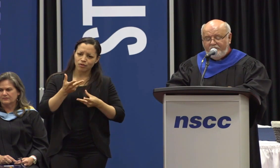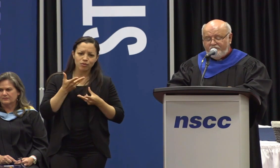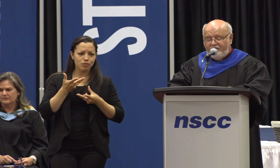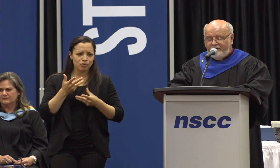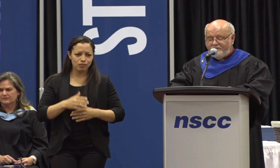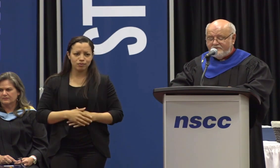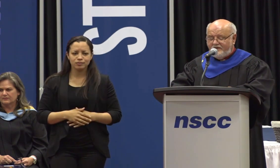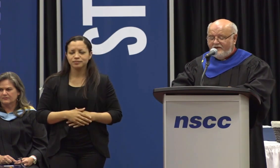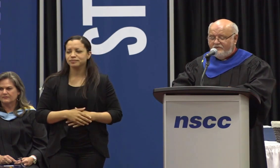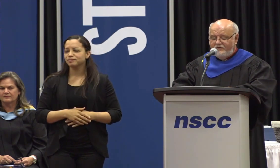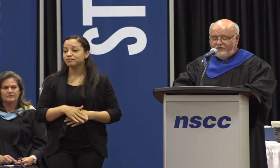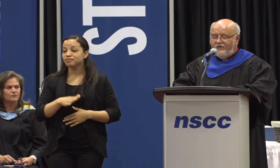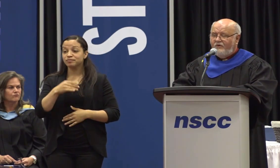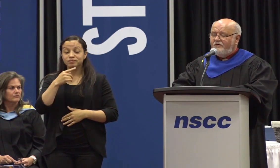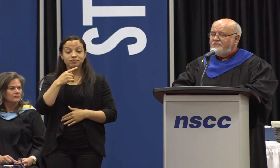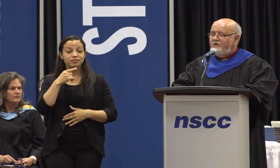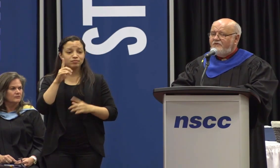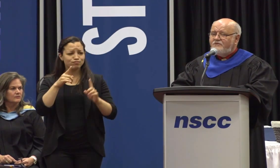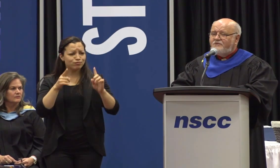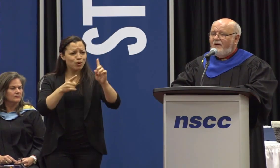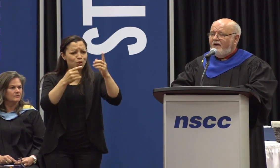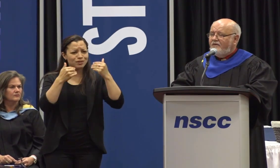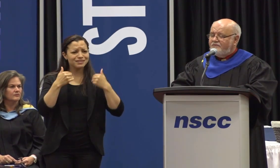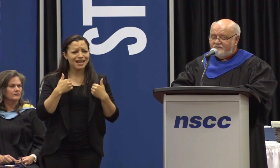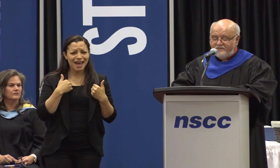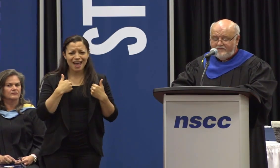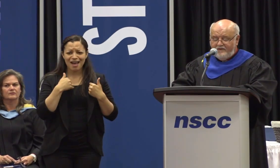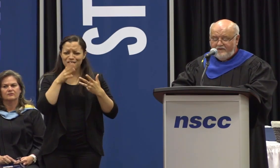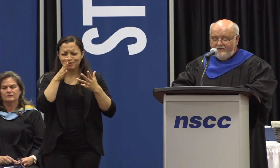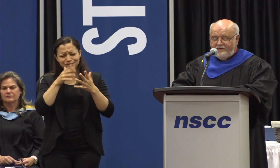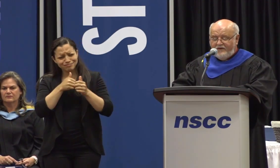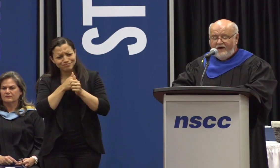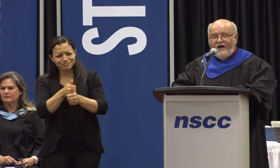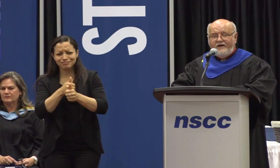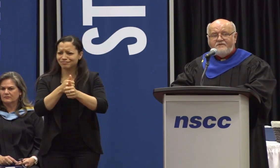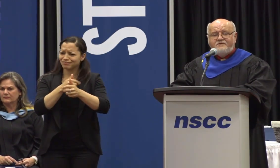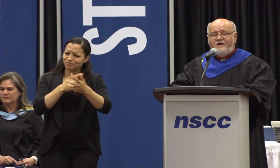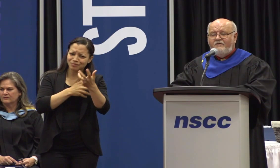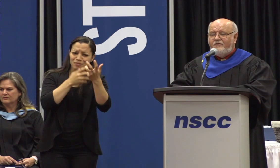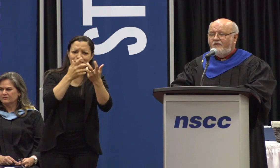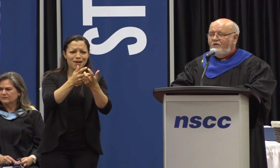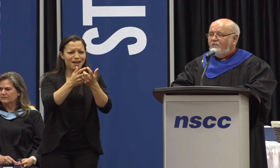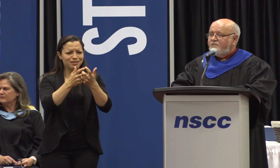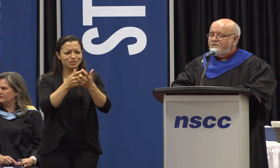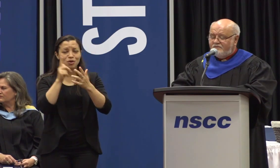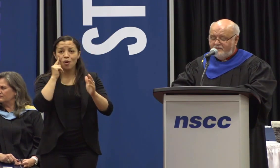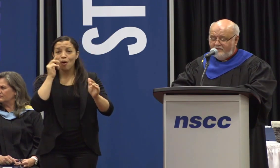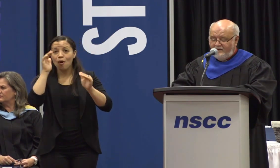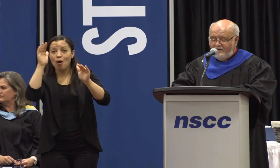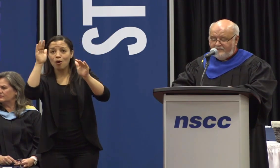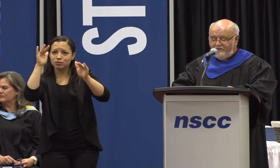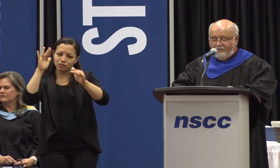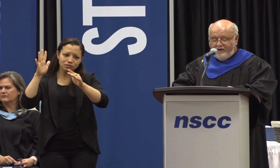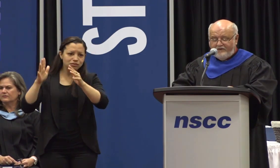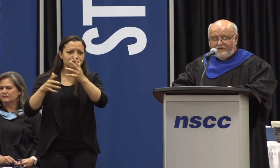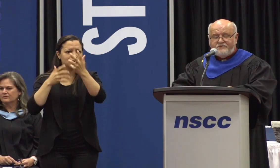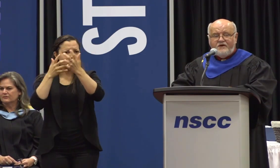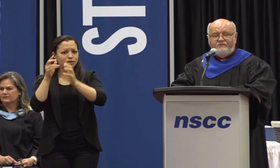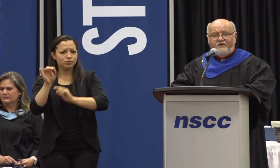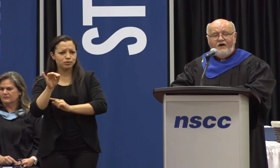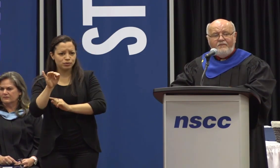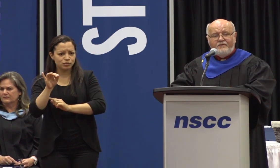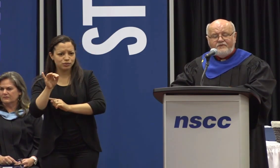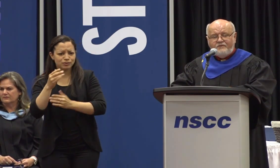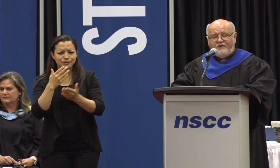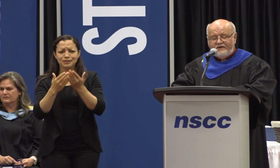We hope your dreams take you to the corners of your smiles, to the highest of your hopes, to the windows